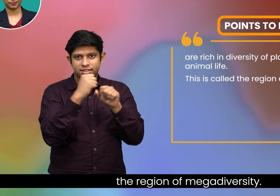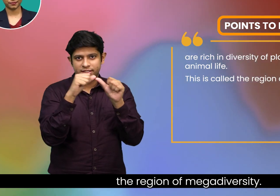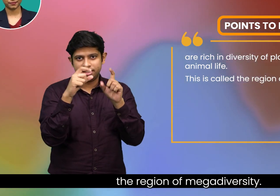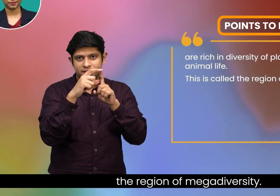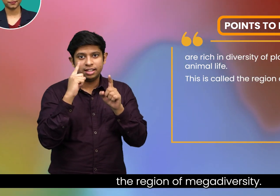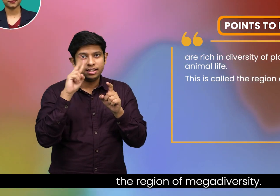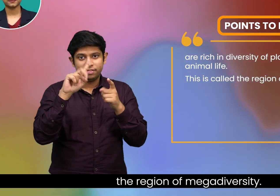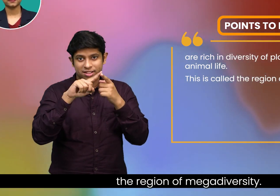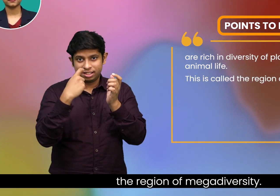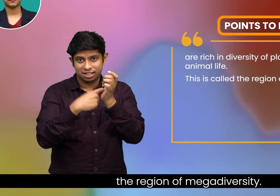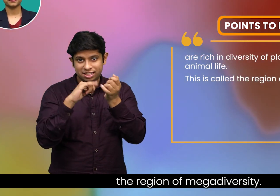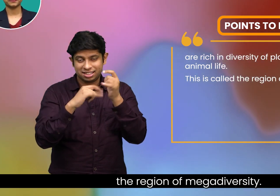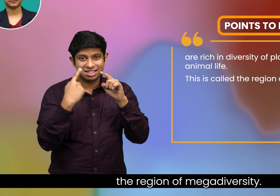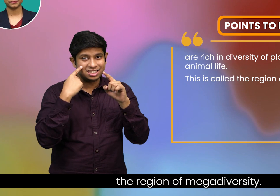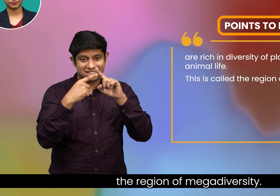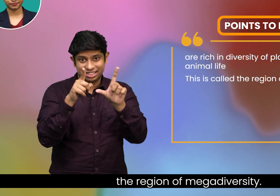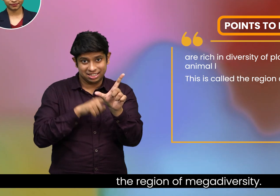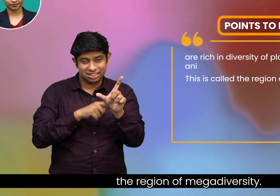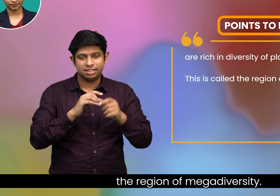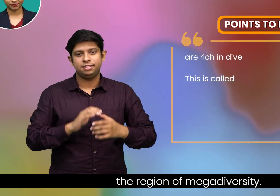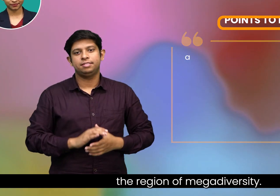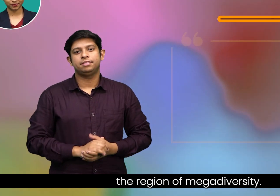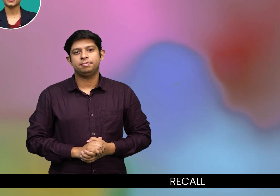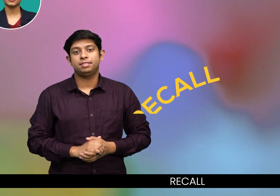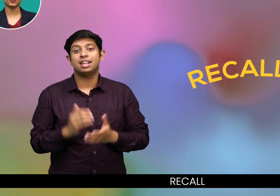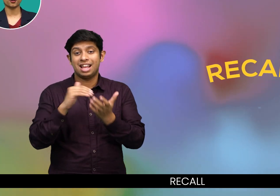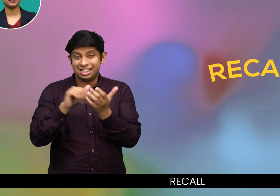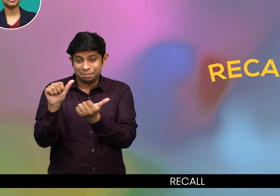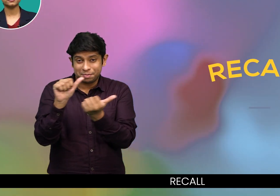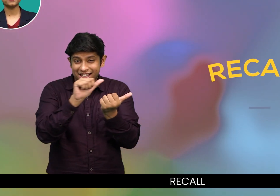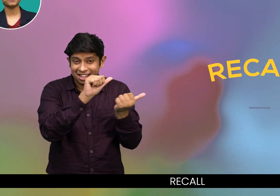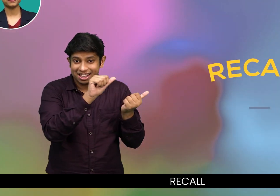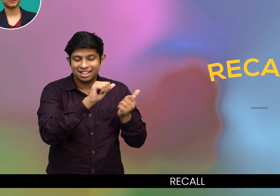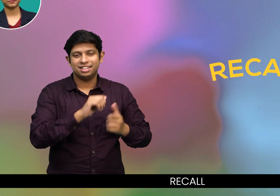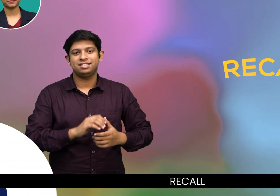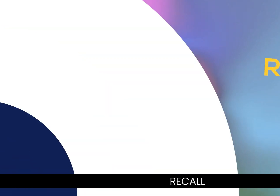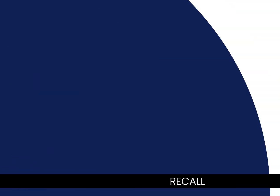Recall,